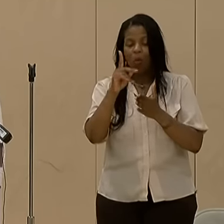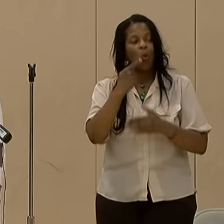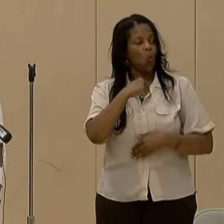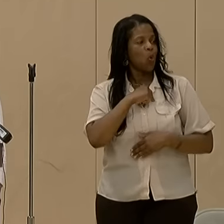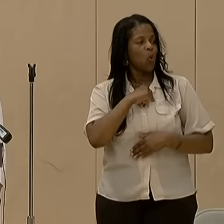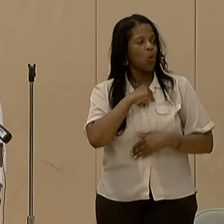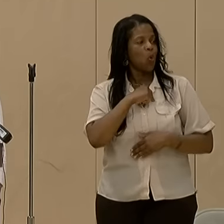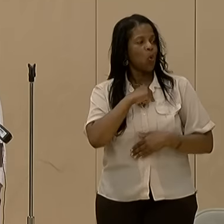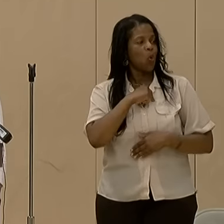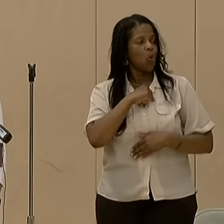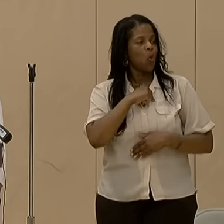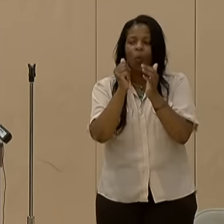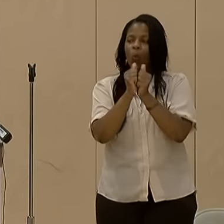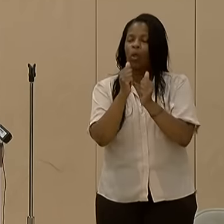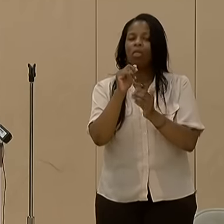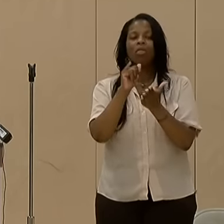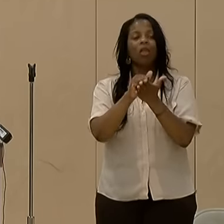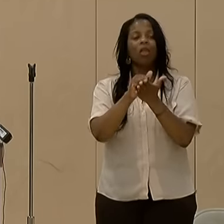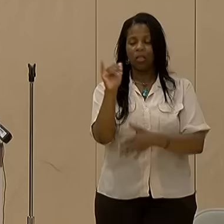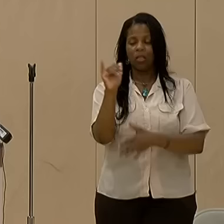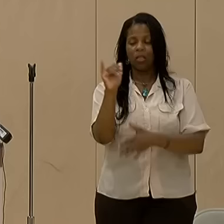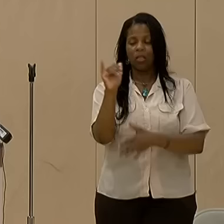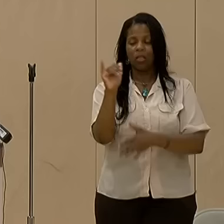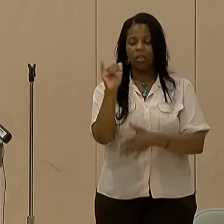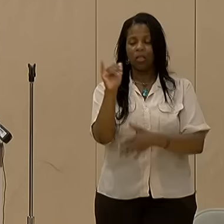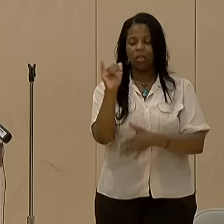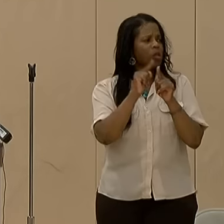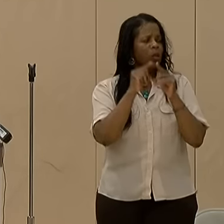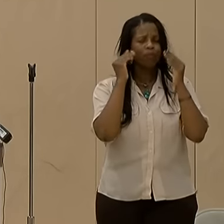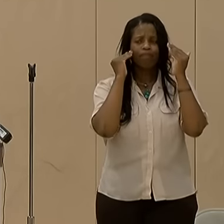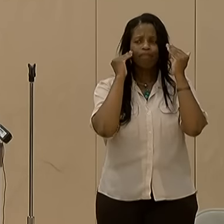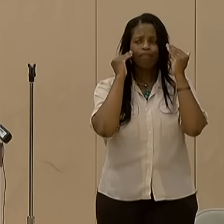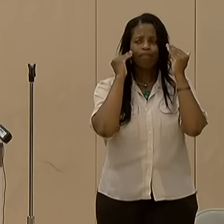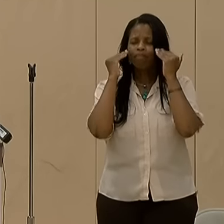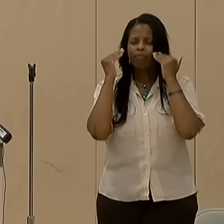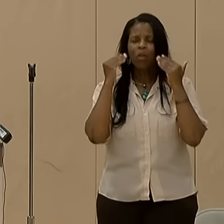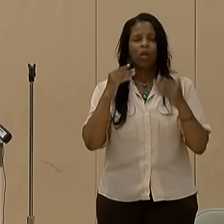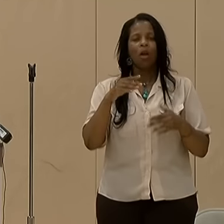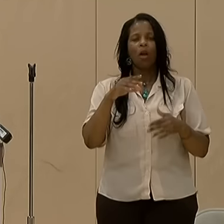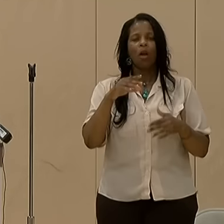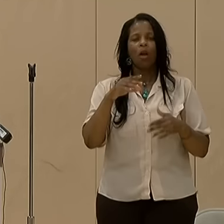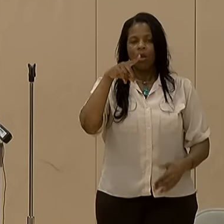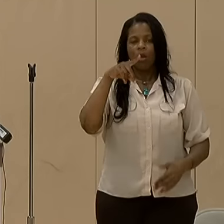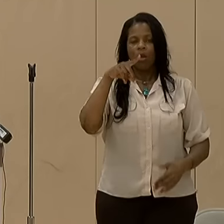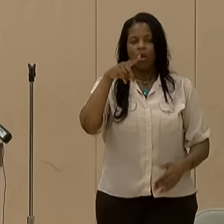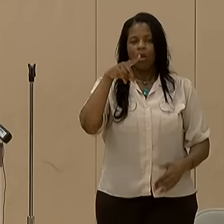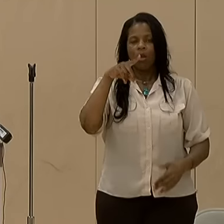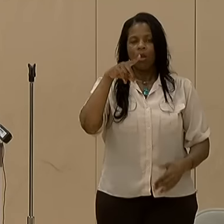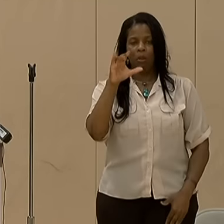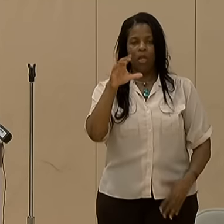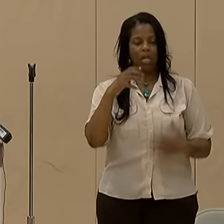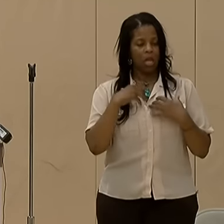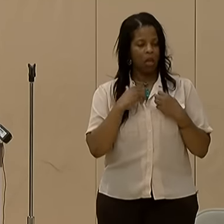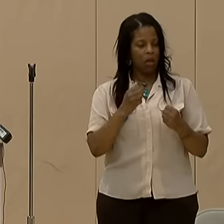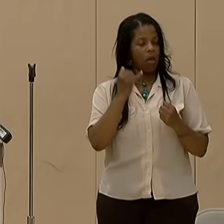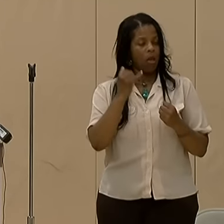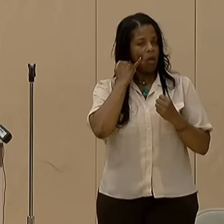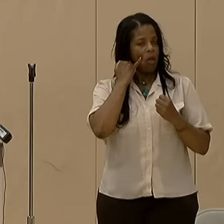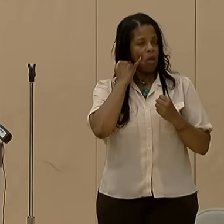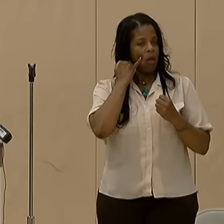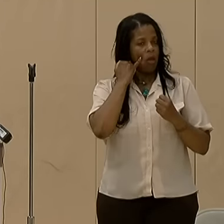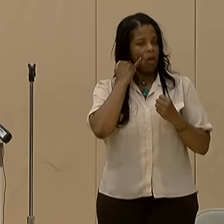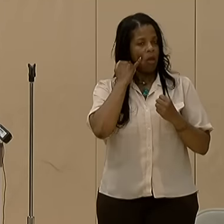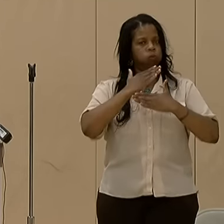well. Some of the other things to be aware of as far as public health, if you're asthmatic, if you have